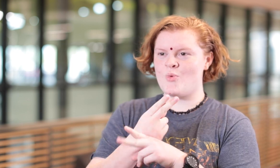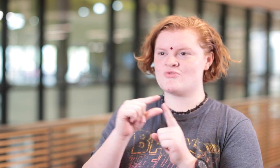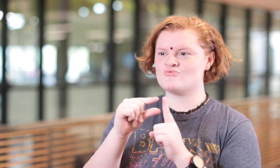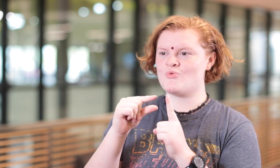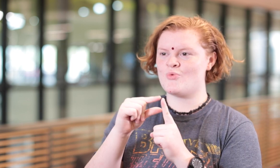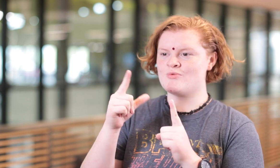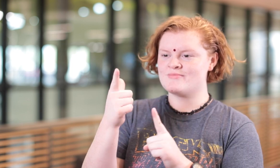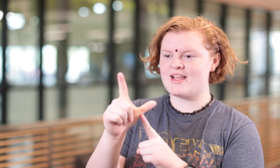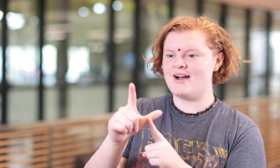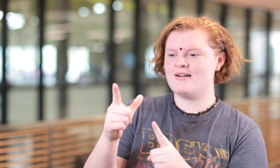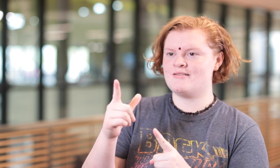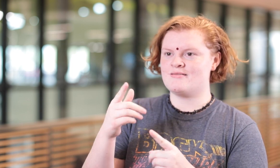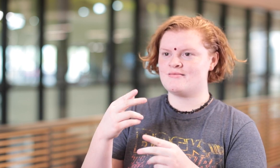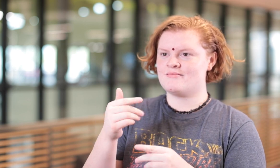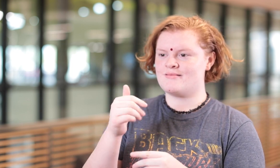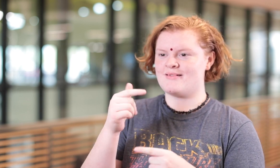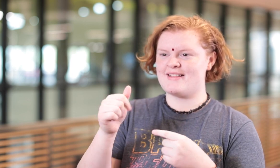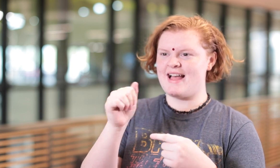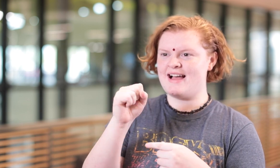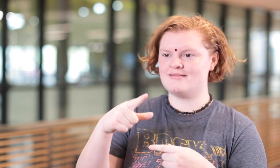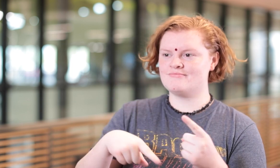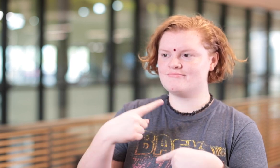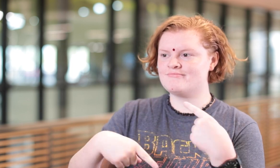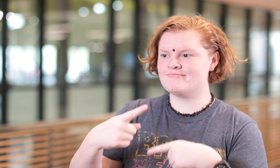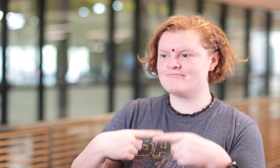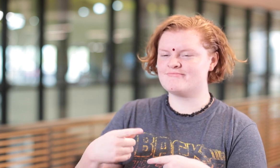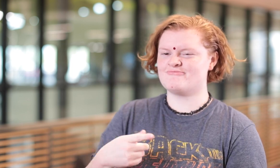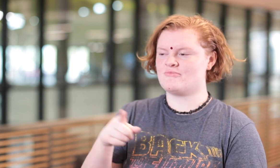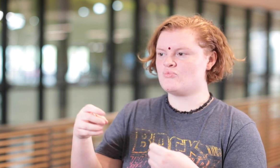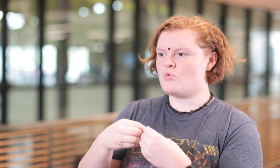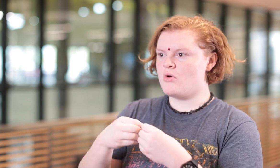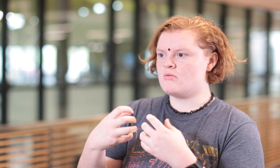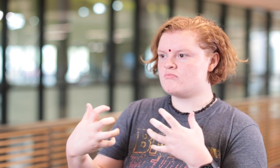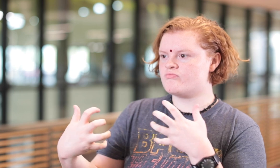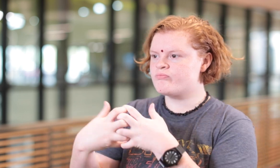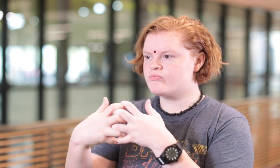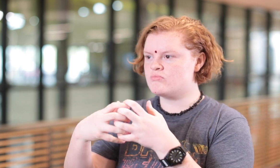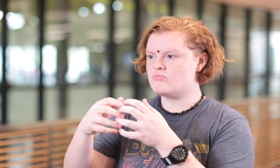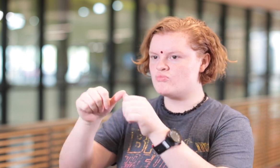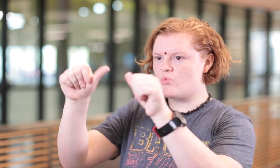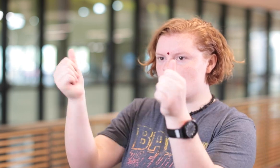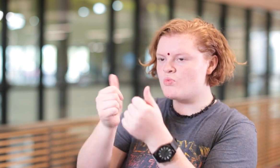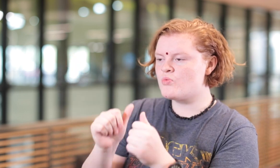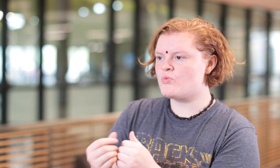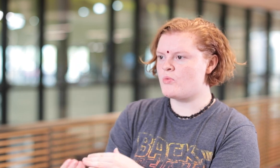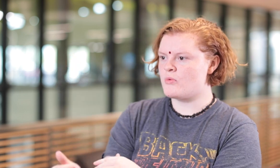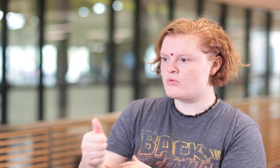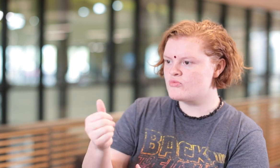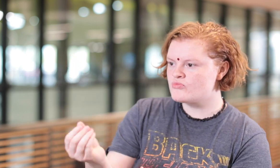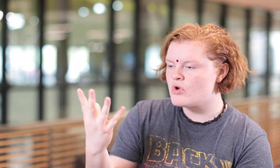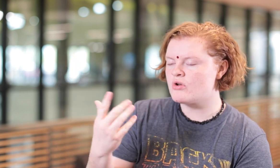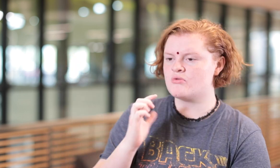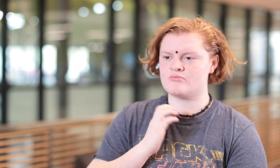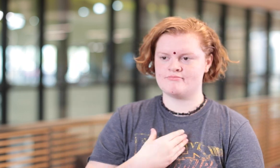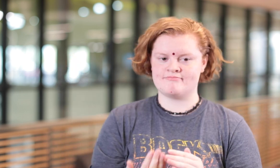matched the visualness of what it looked like right I know that sometimes in ASL we use letters in some of our signs